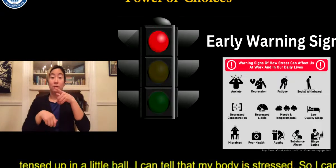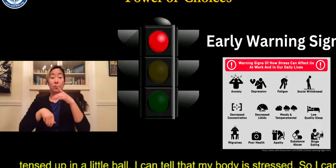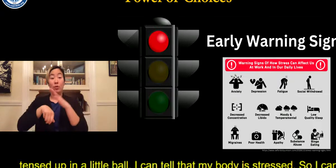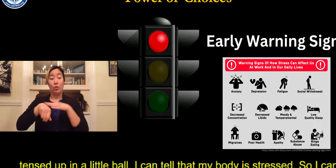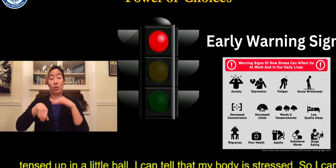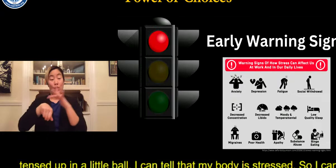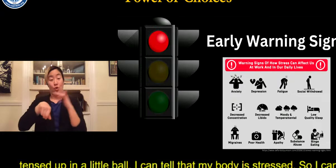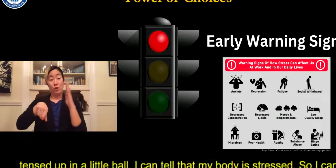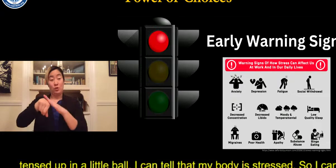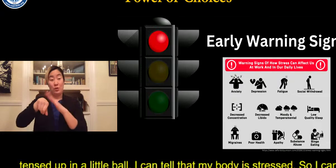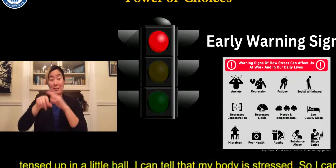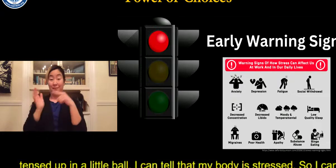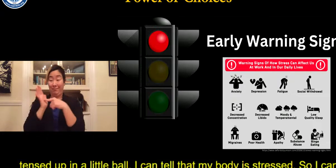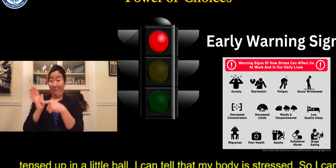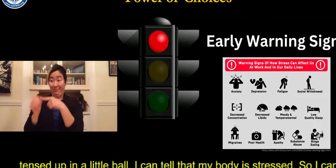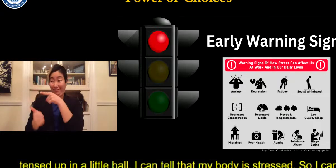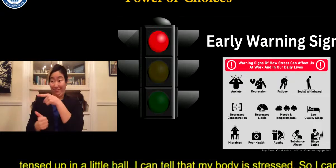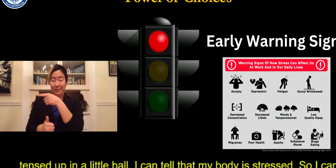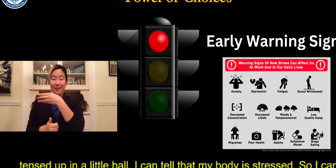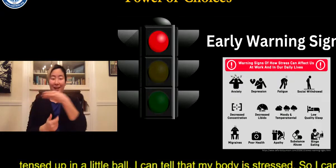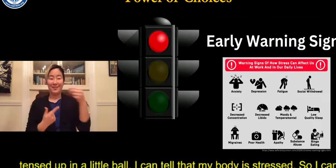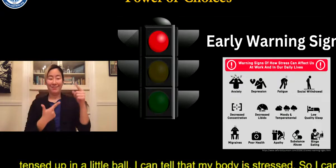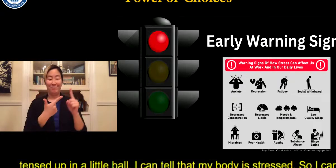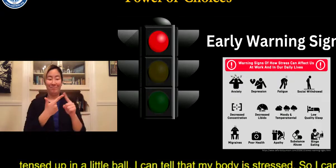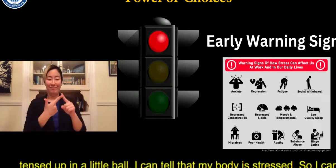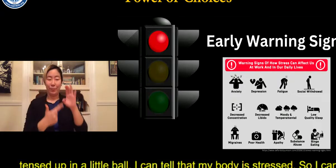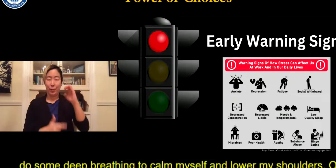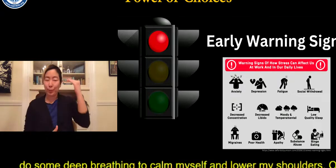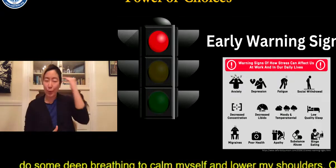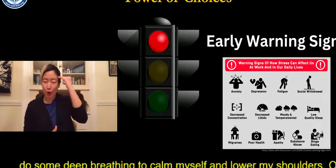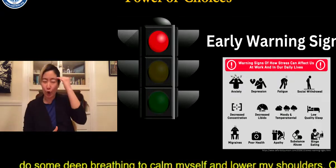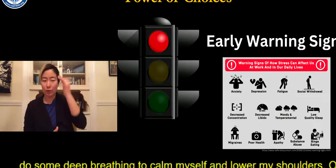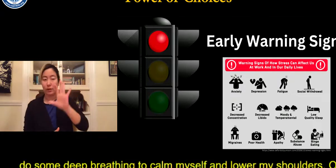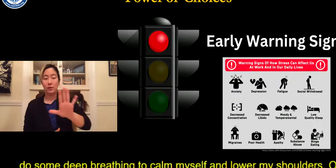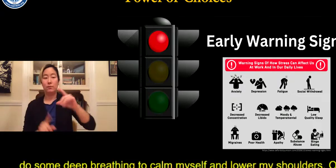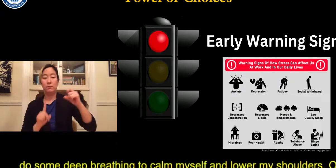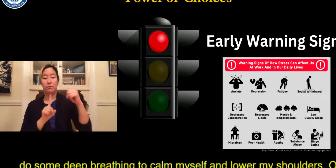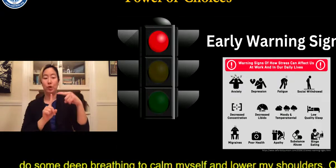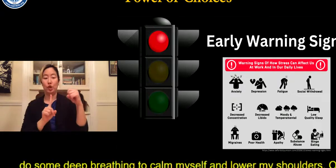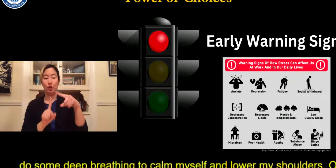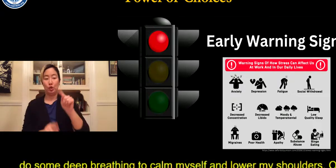on your warning signs. Also, I like to add,